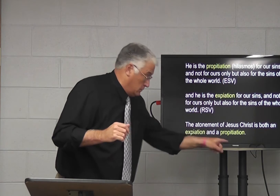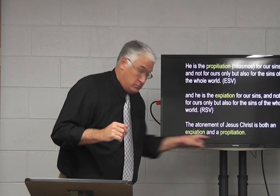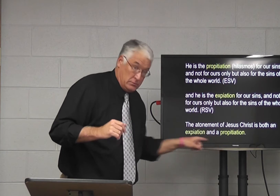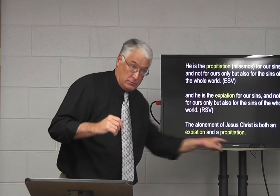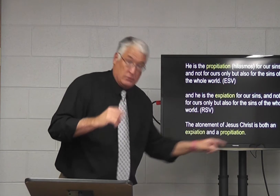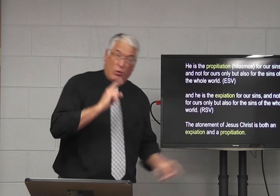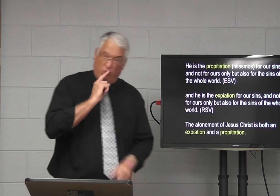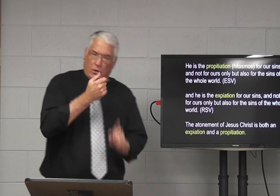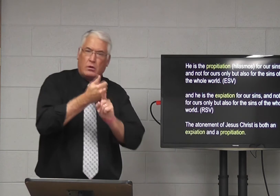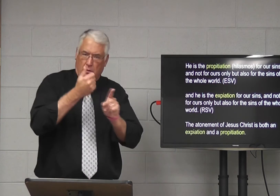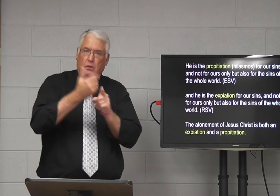in a different perspective.